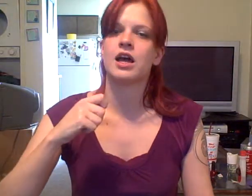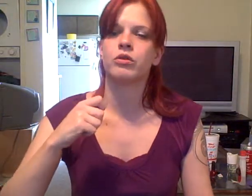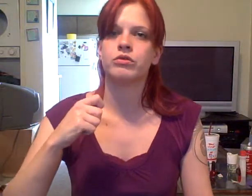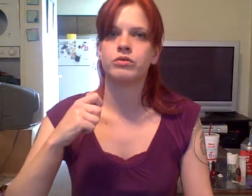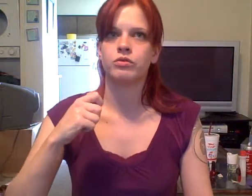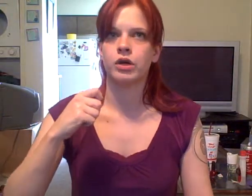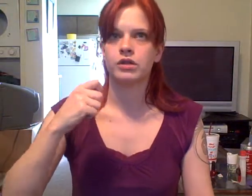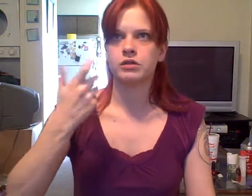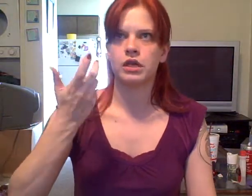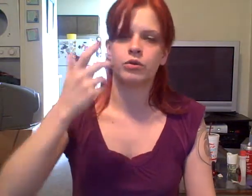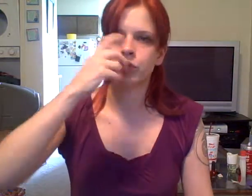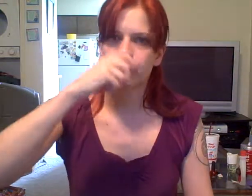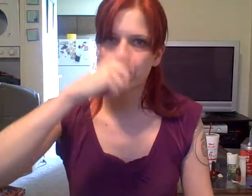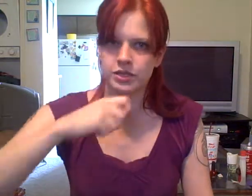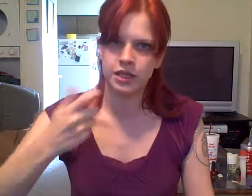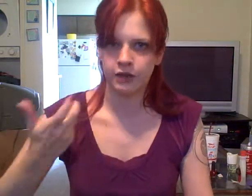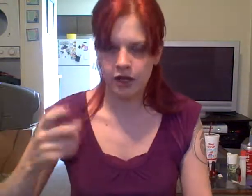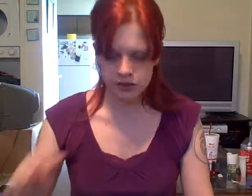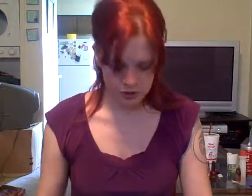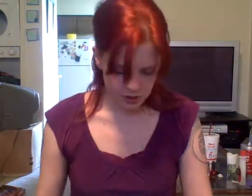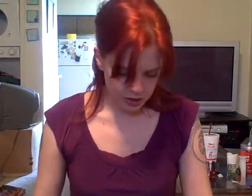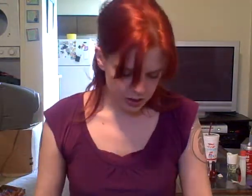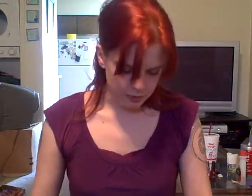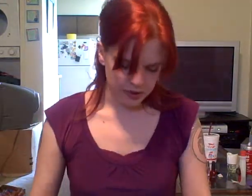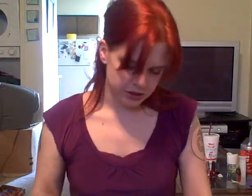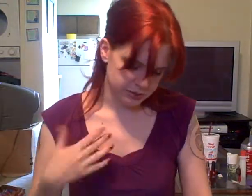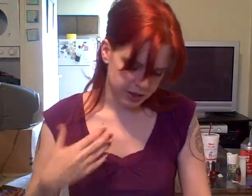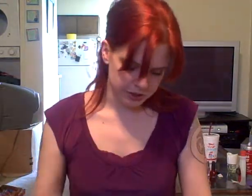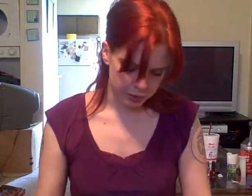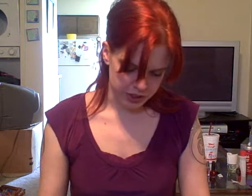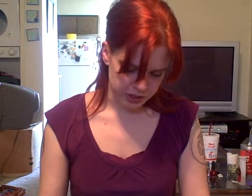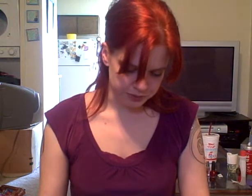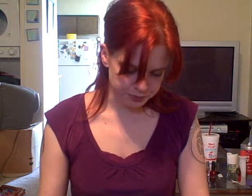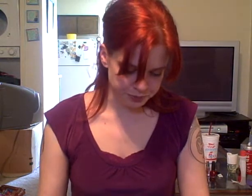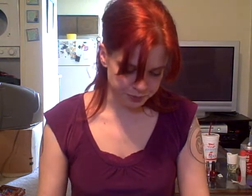don't run to represent it like that. So, but that's just my interpretation.